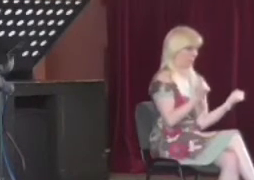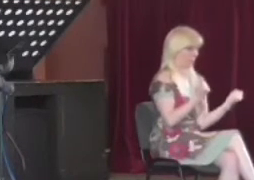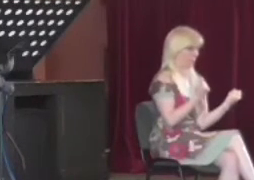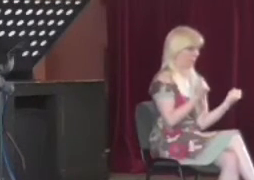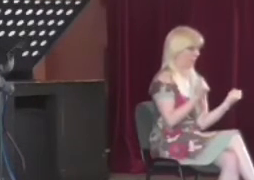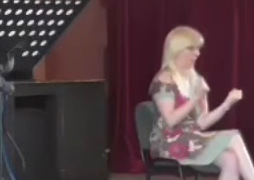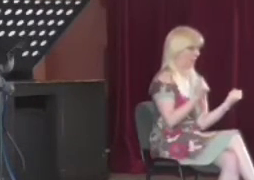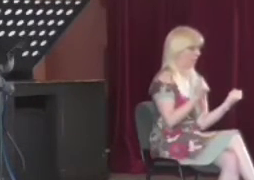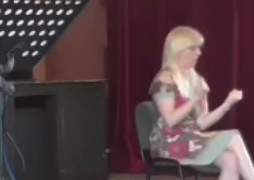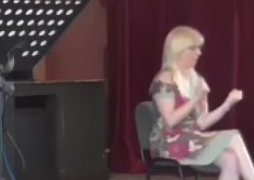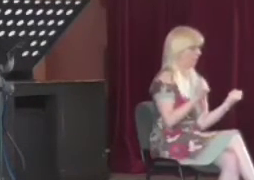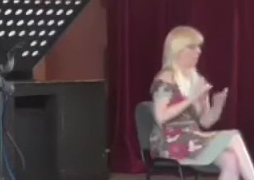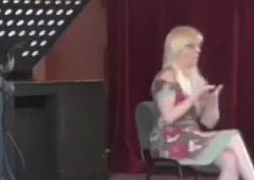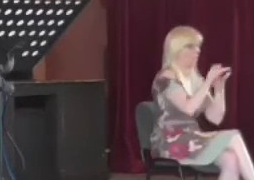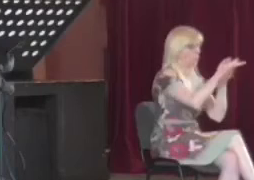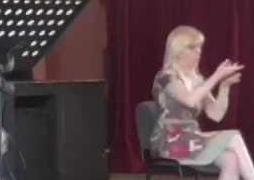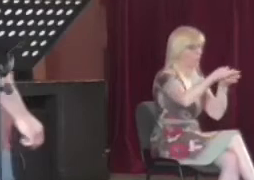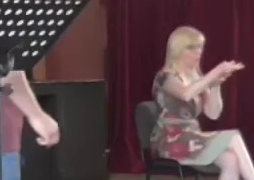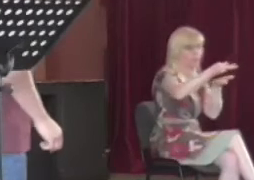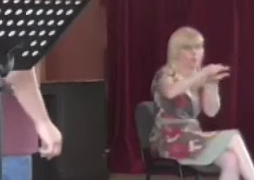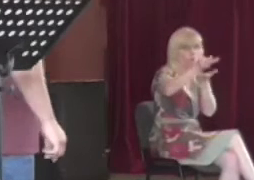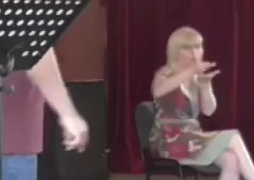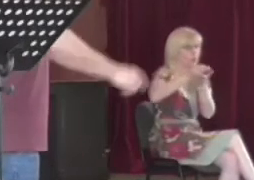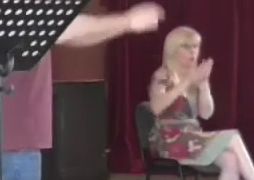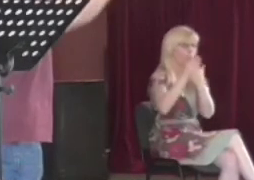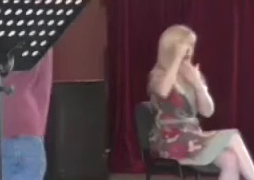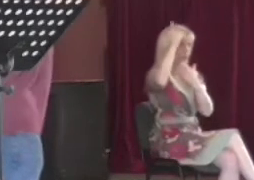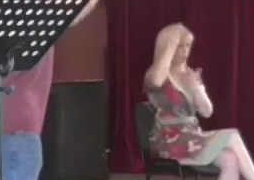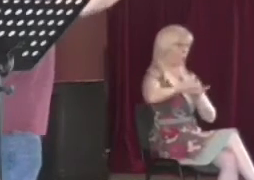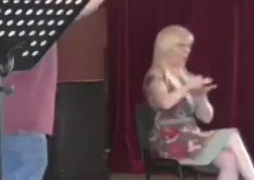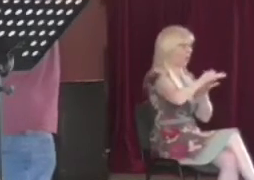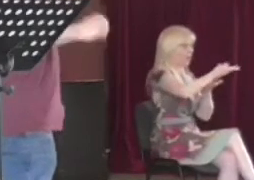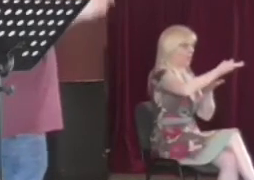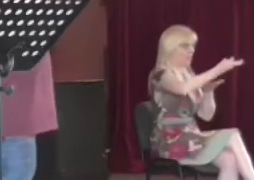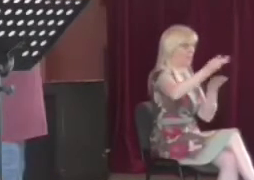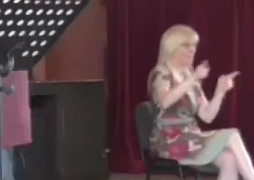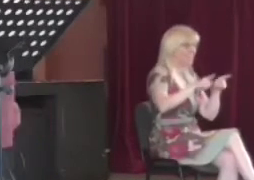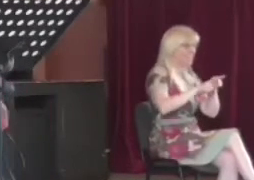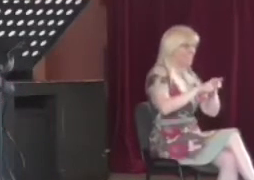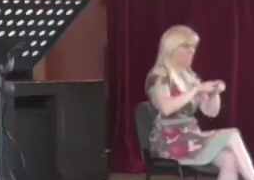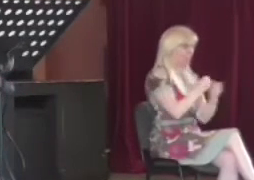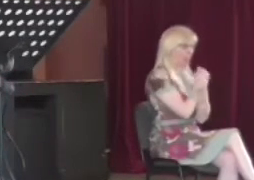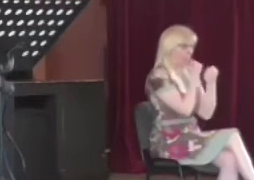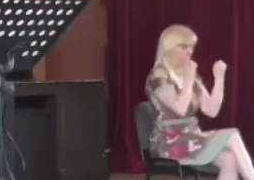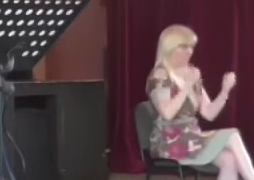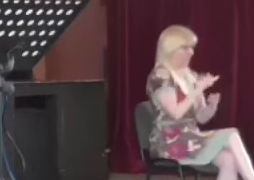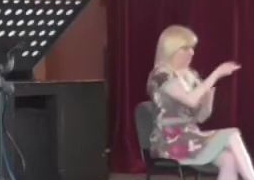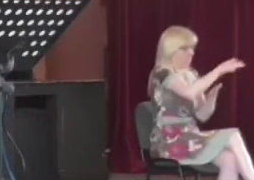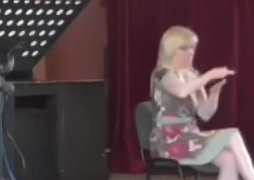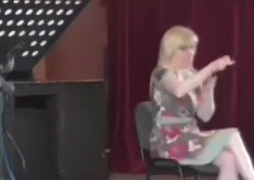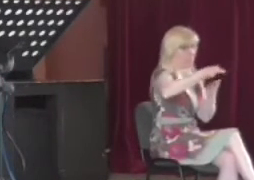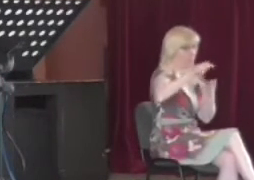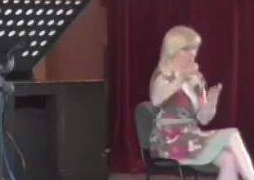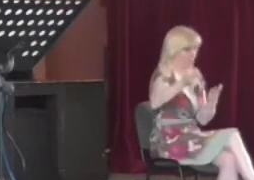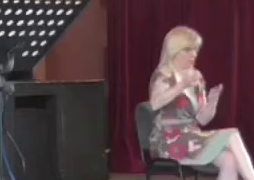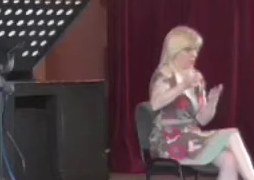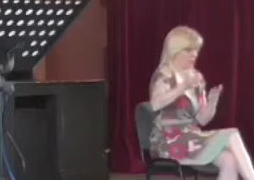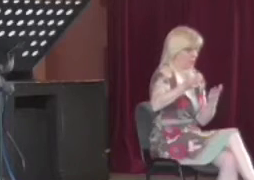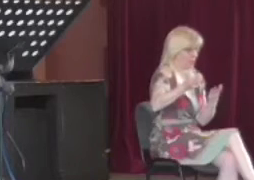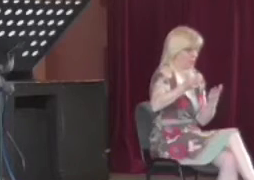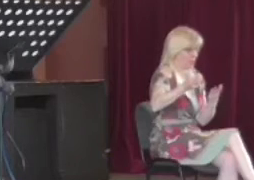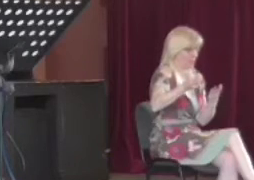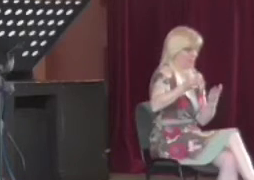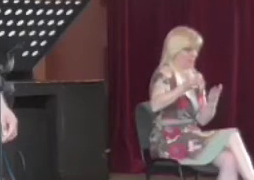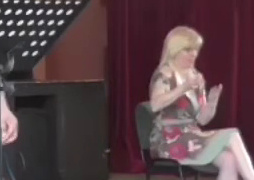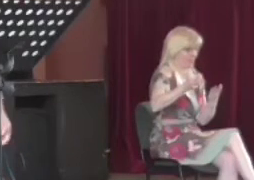matter where you are, doesn't matter what the circumstance you find yourself in, there is power in the name of Jesus. There is power in